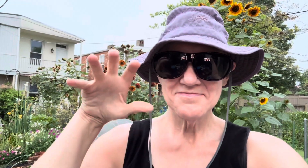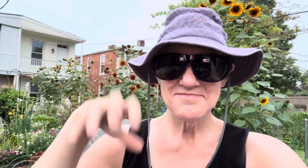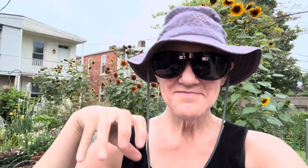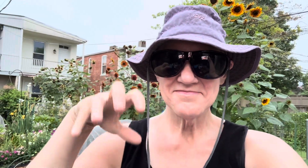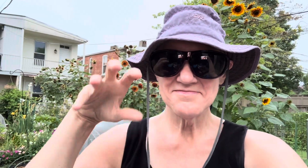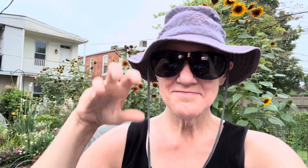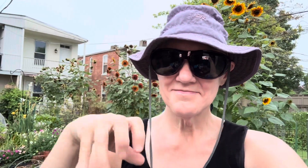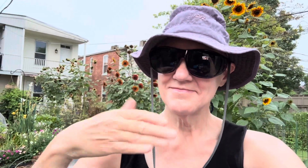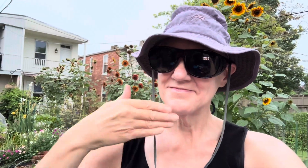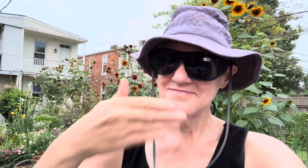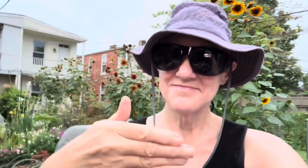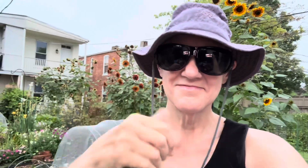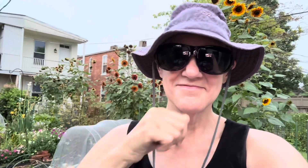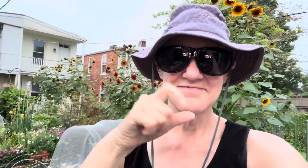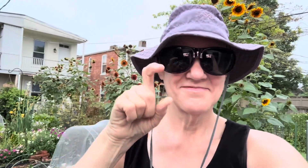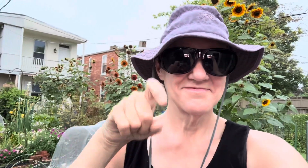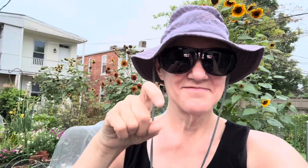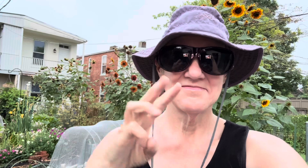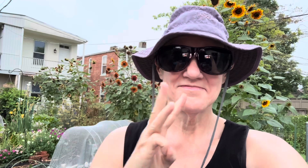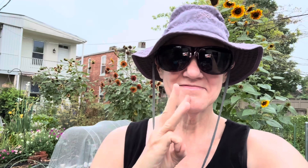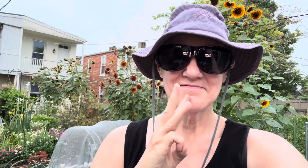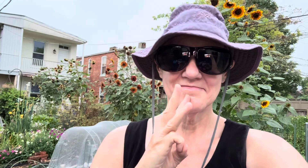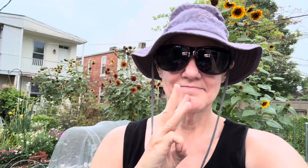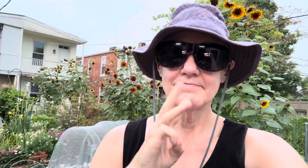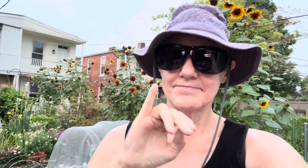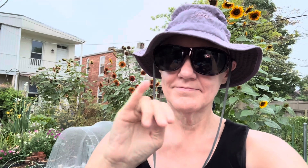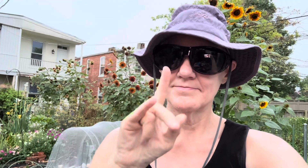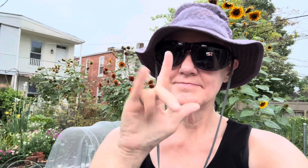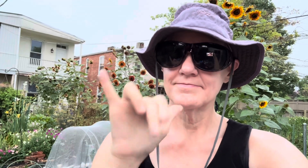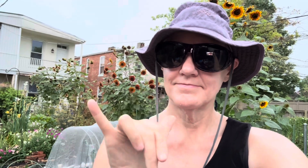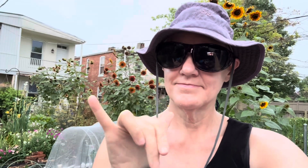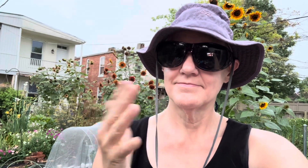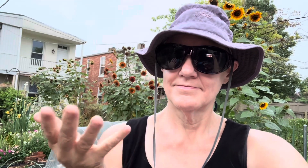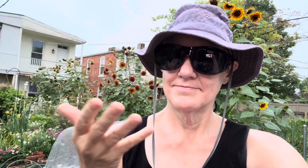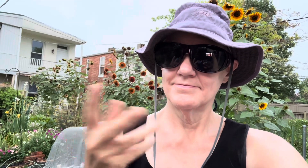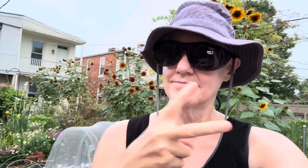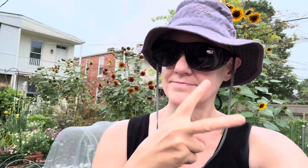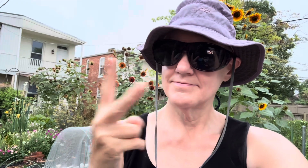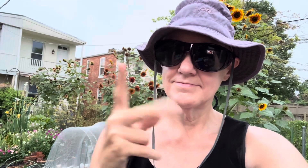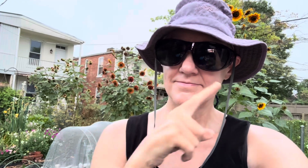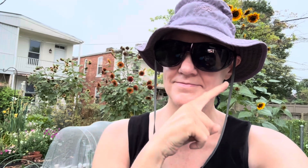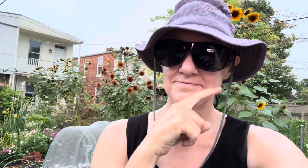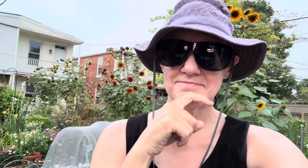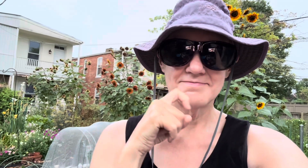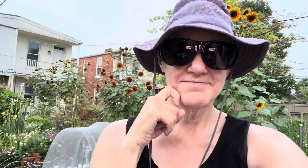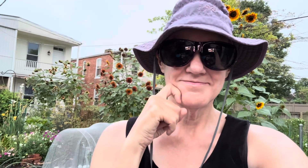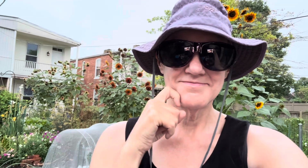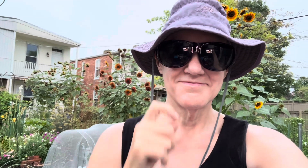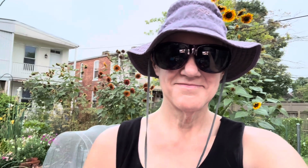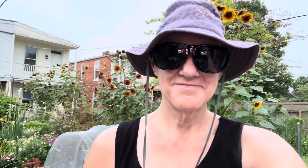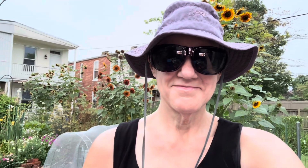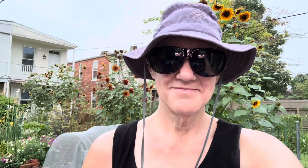Looks like it just rained. That's good. I don't have to water. July has been a very dry month here.